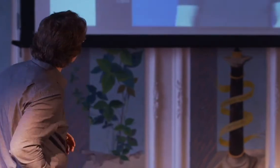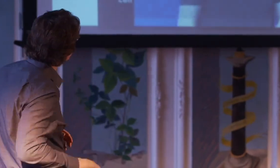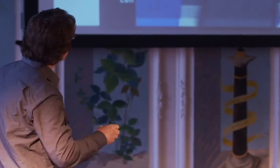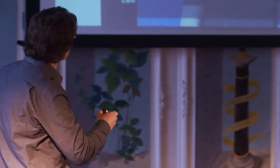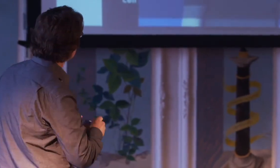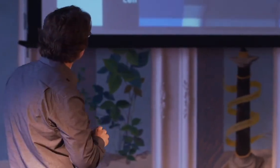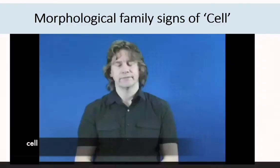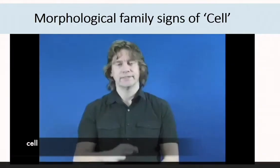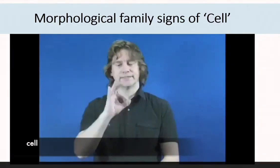around cells.